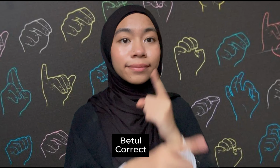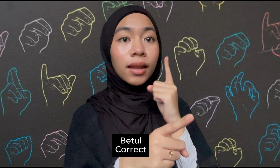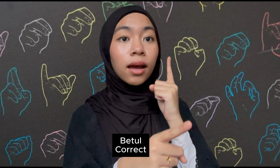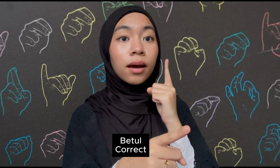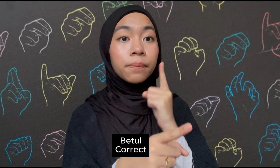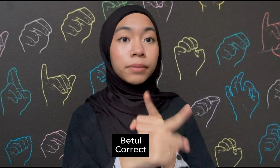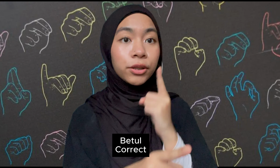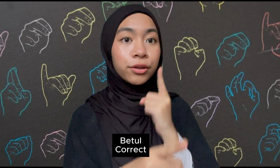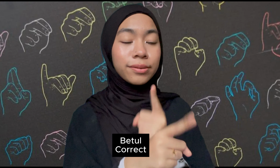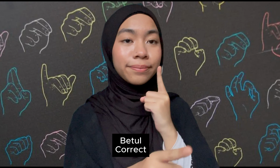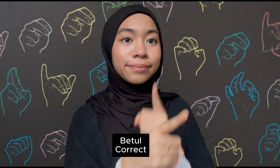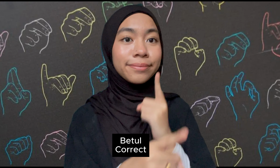Betul.